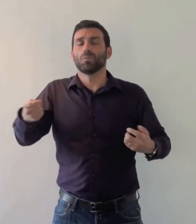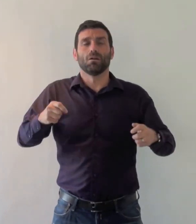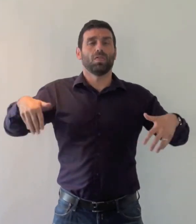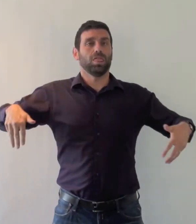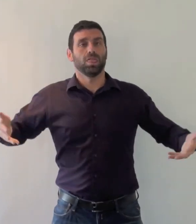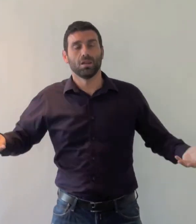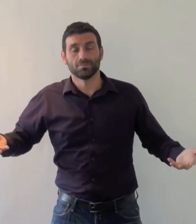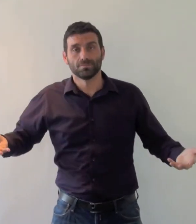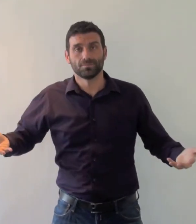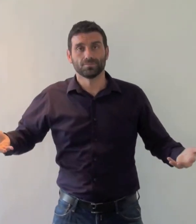rural areas like Argyll.